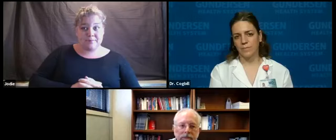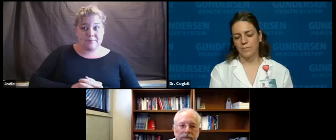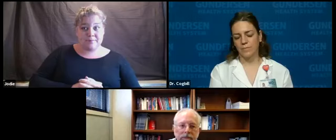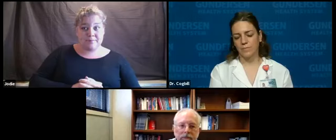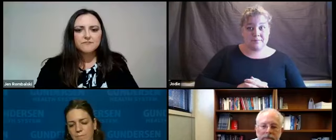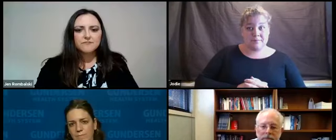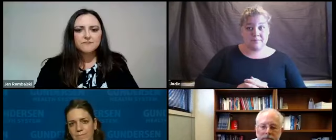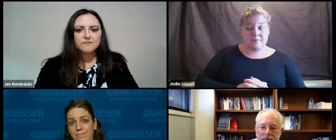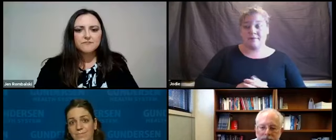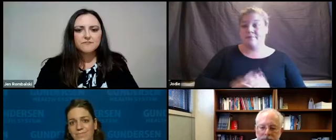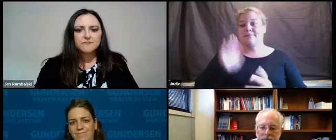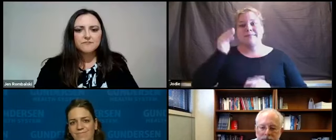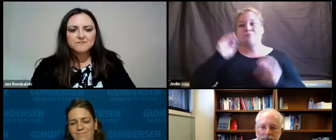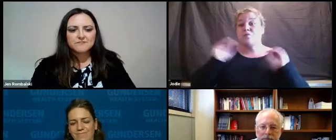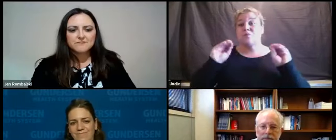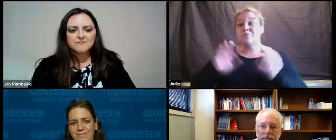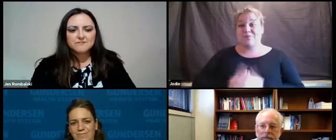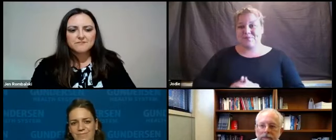It doesn't look like it.